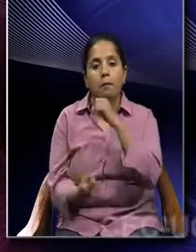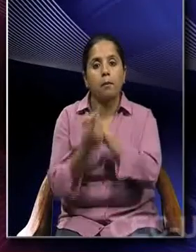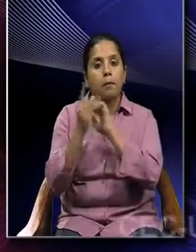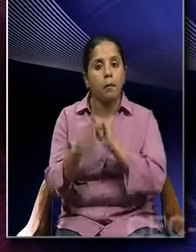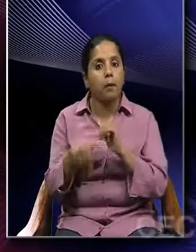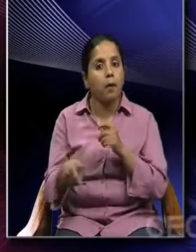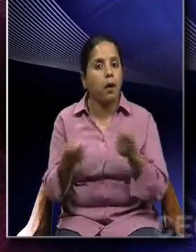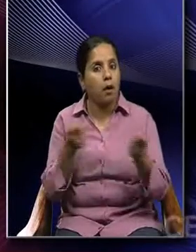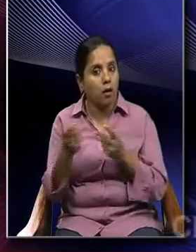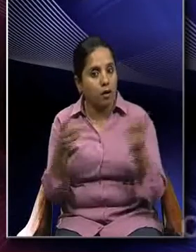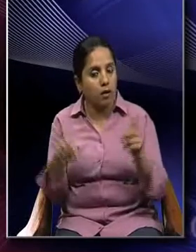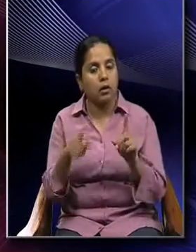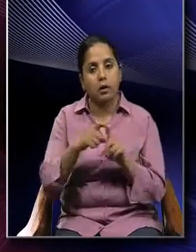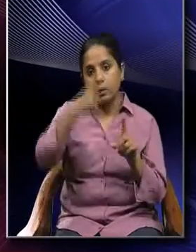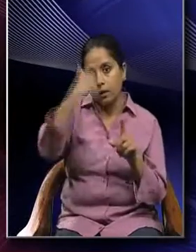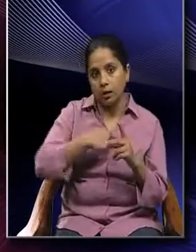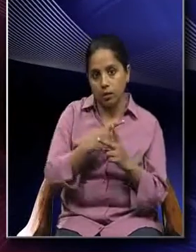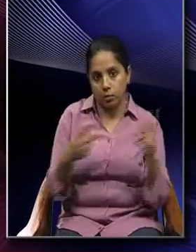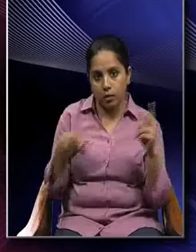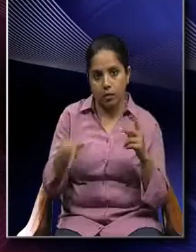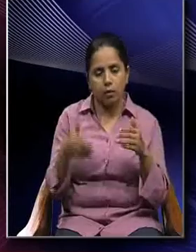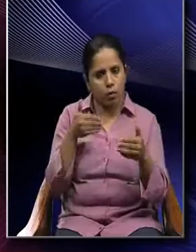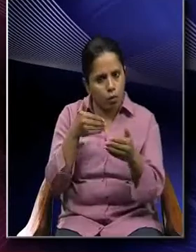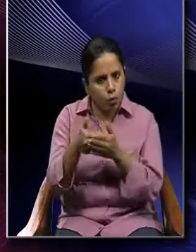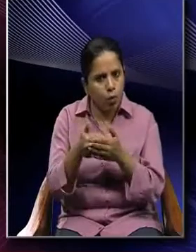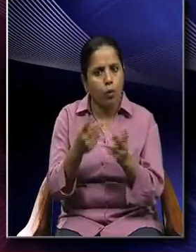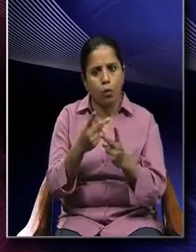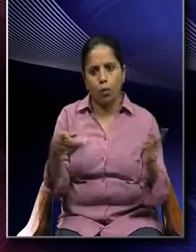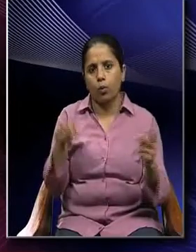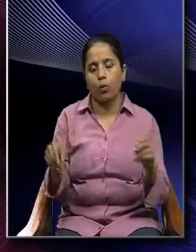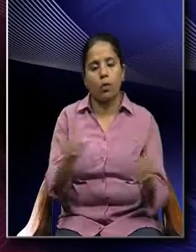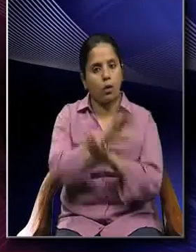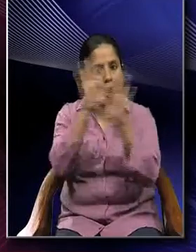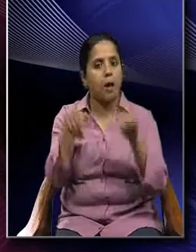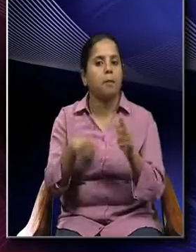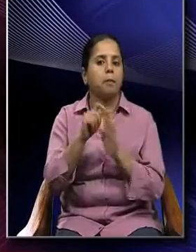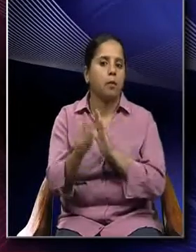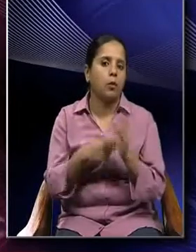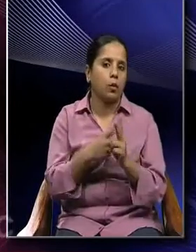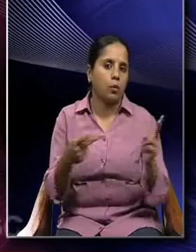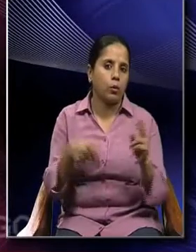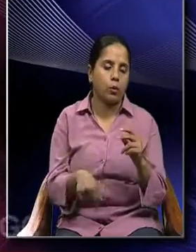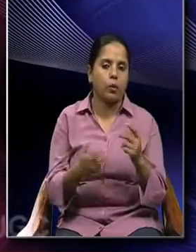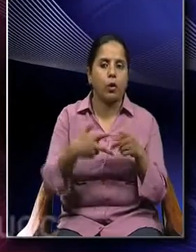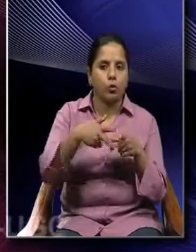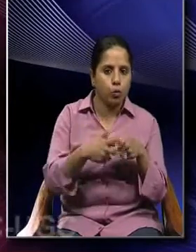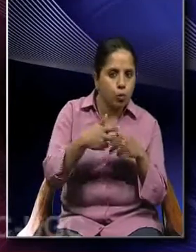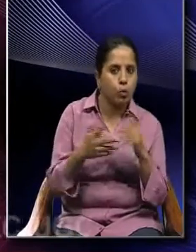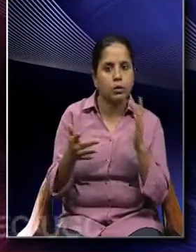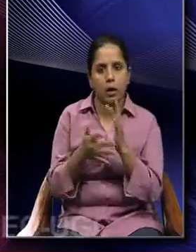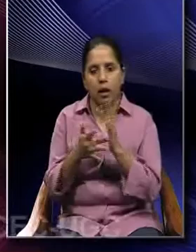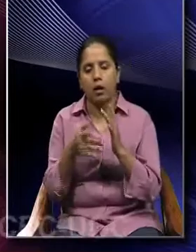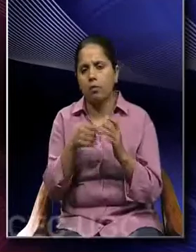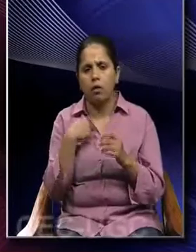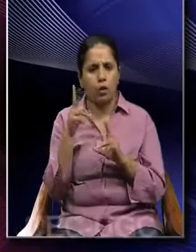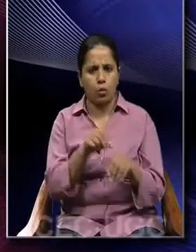management as a discipline is closely tied to the Enlightenment project and its tools and techniques. We cannot deny